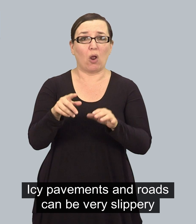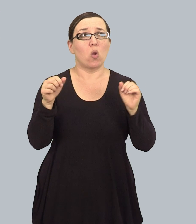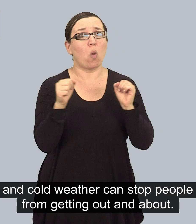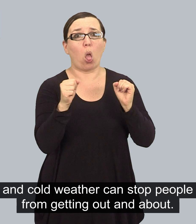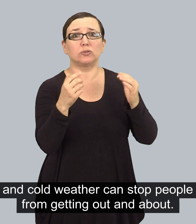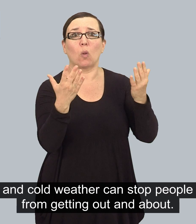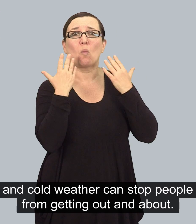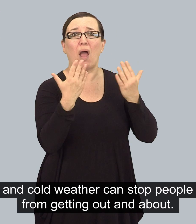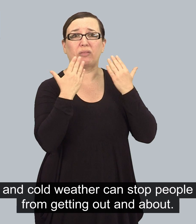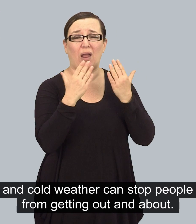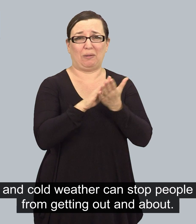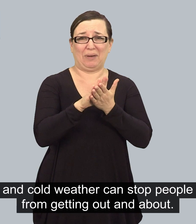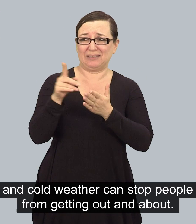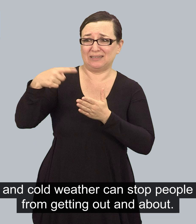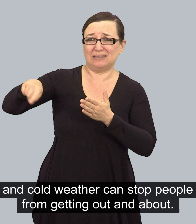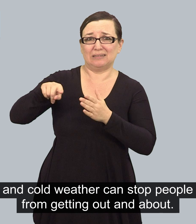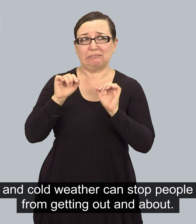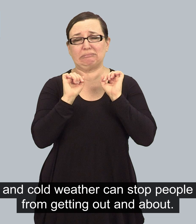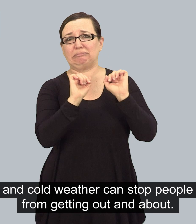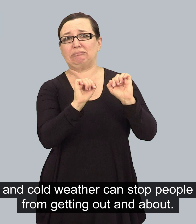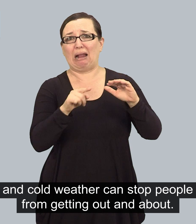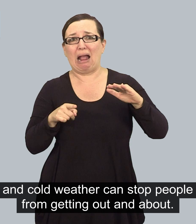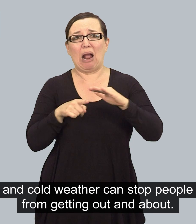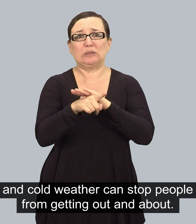And cold weather can stop people from getting out and about.